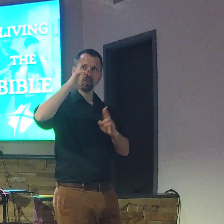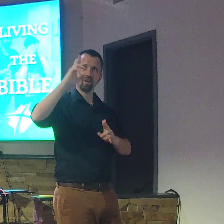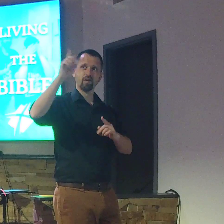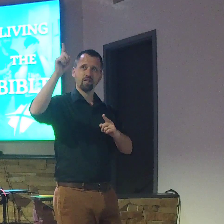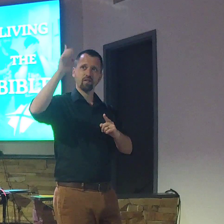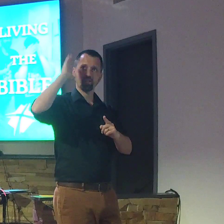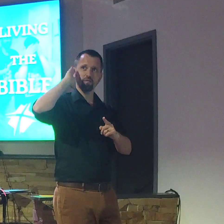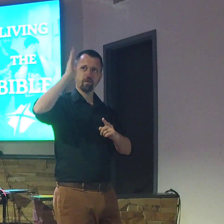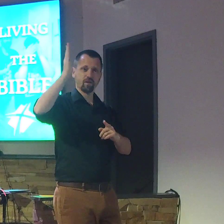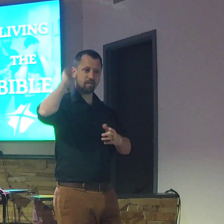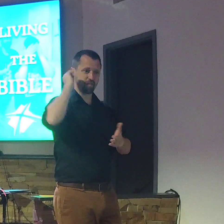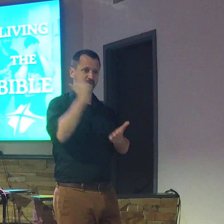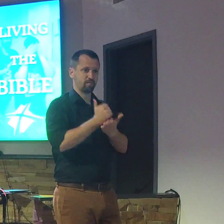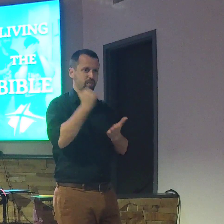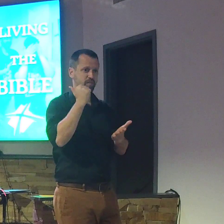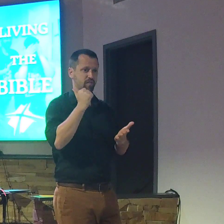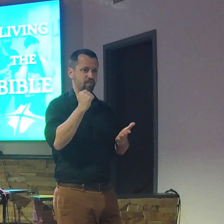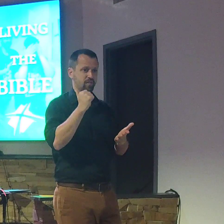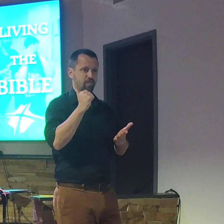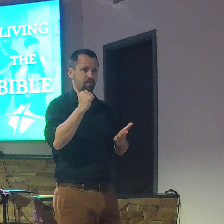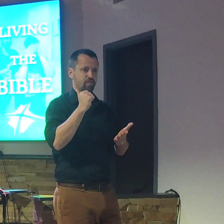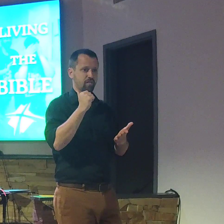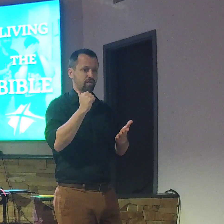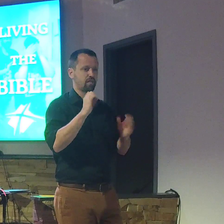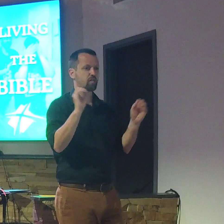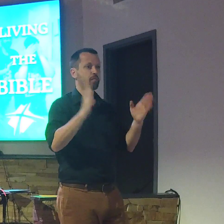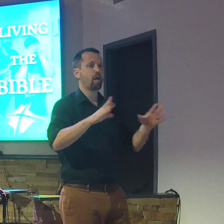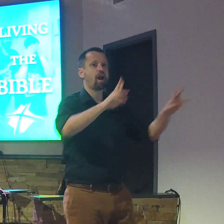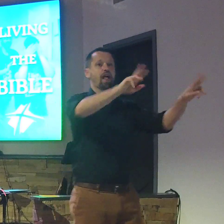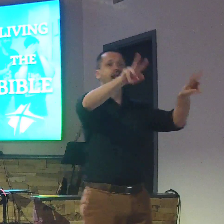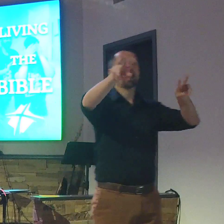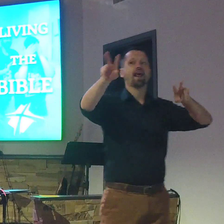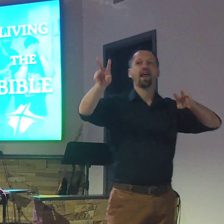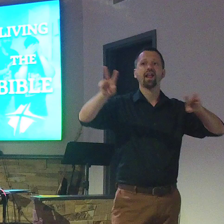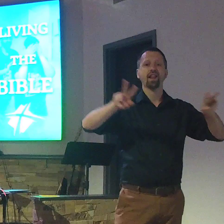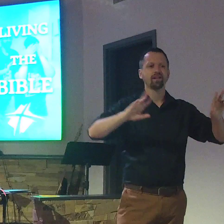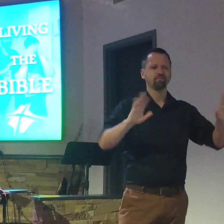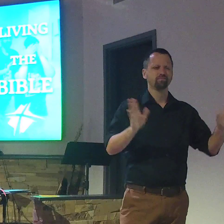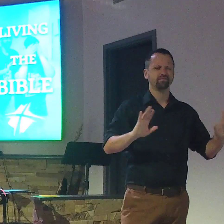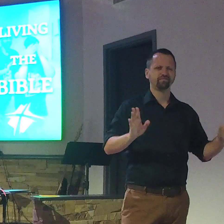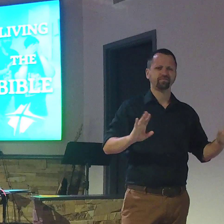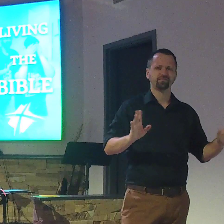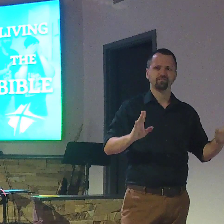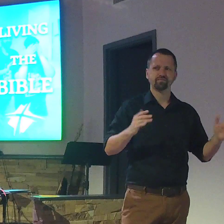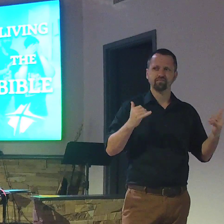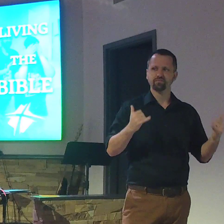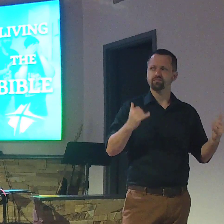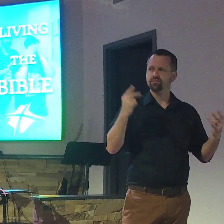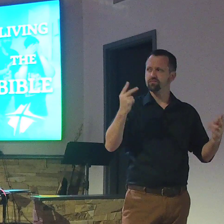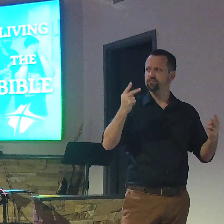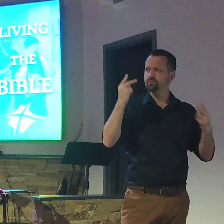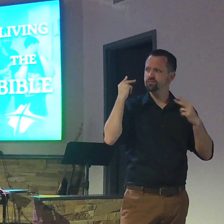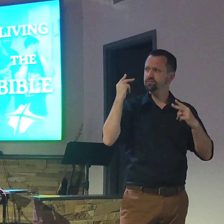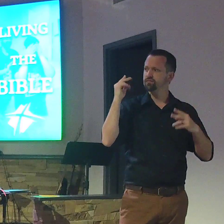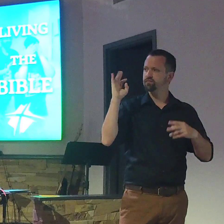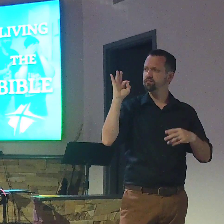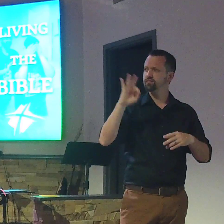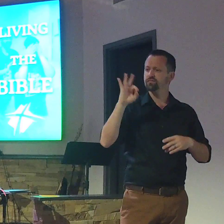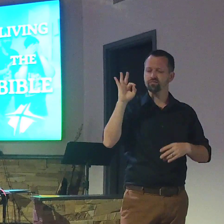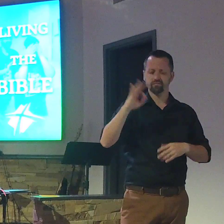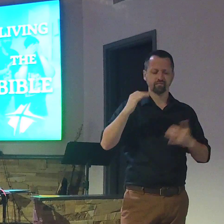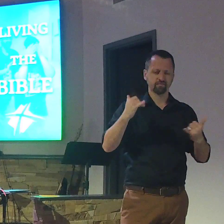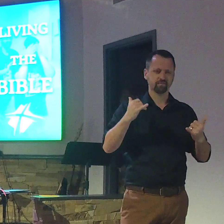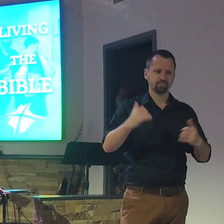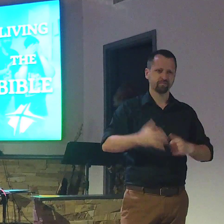life. Amen? Amen. With all heads bowed and with all eyes closed, as we reflect on the message from God's Word